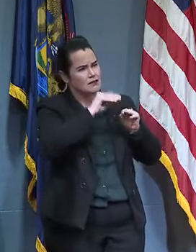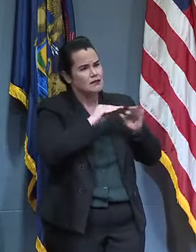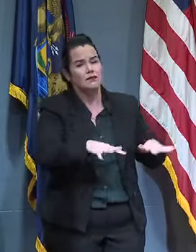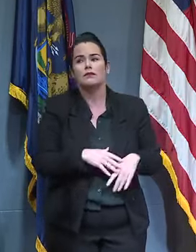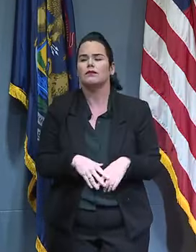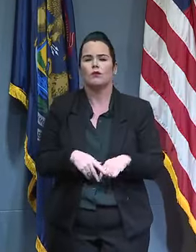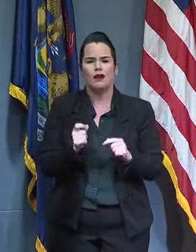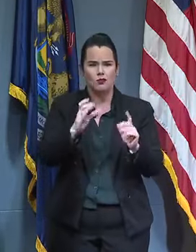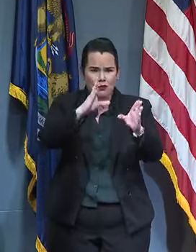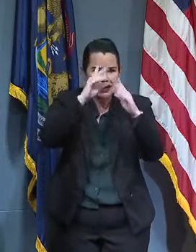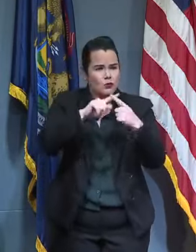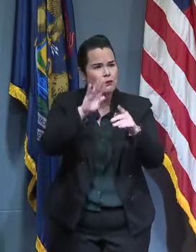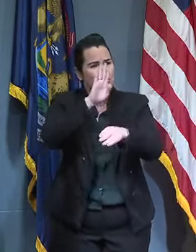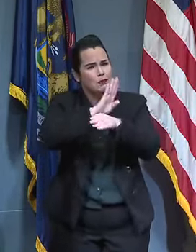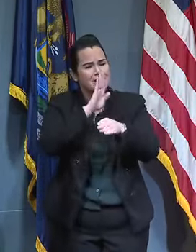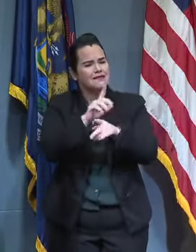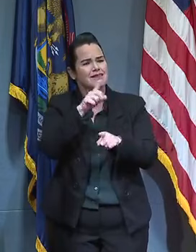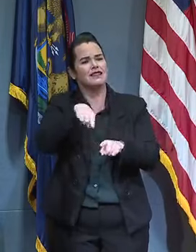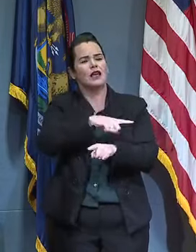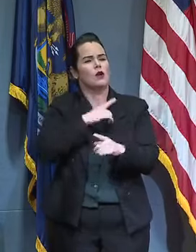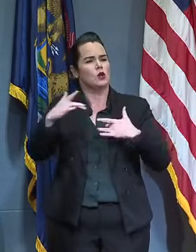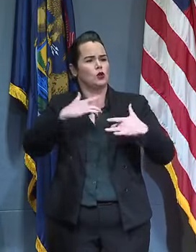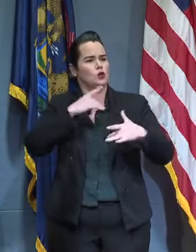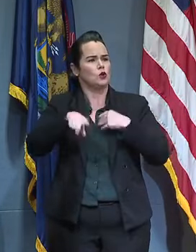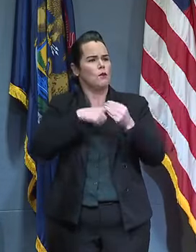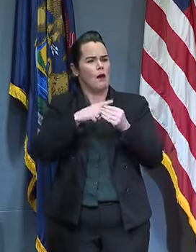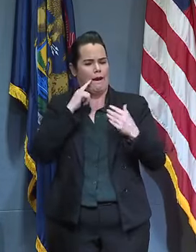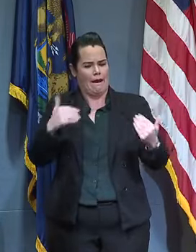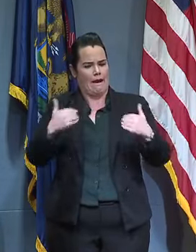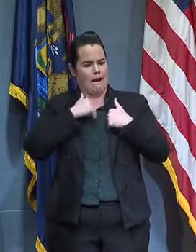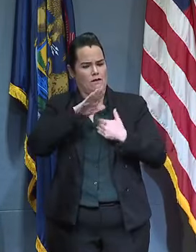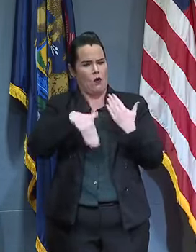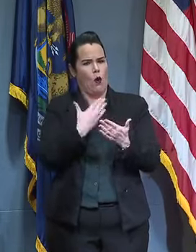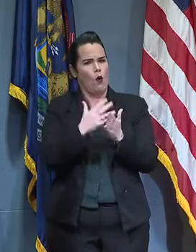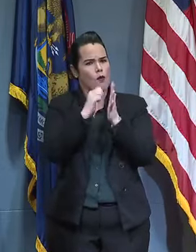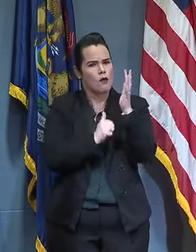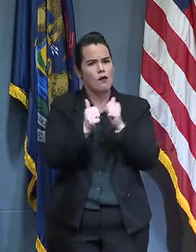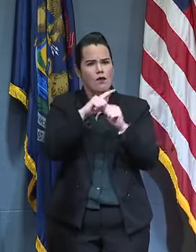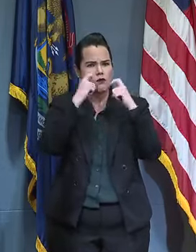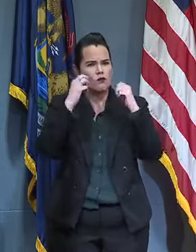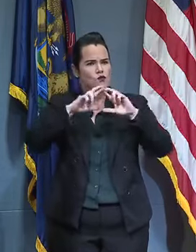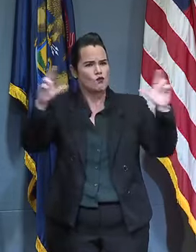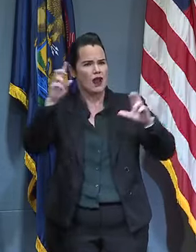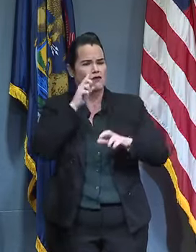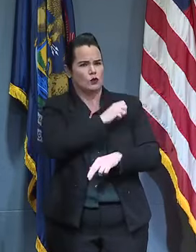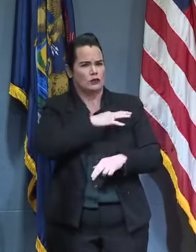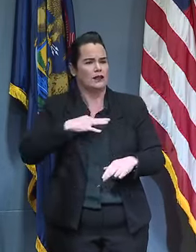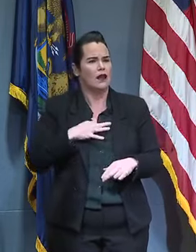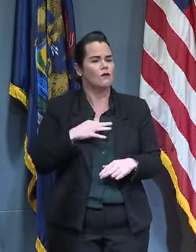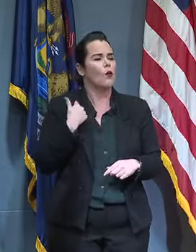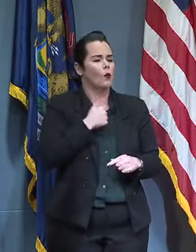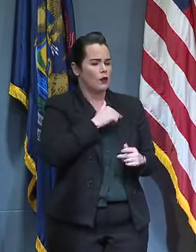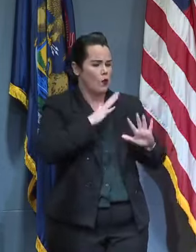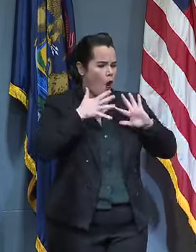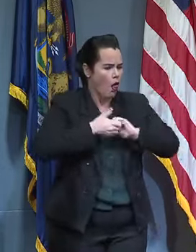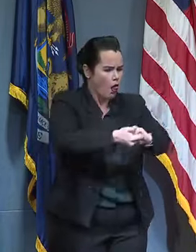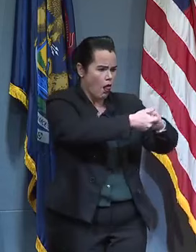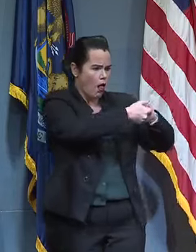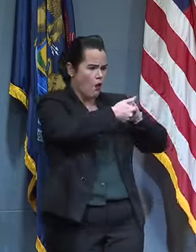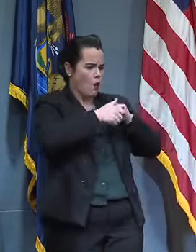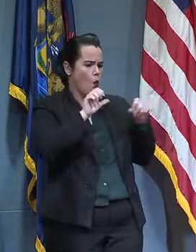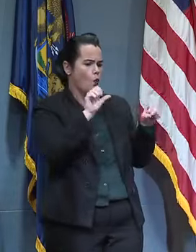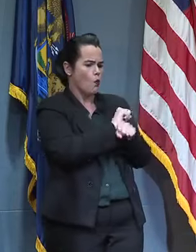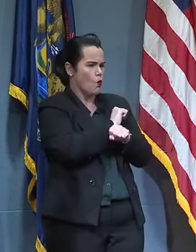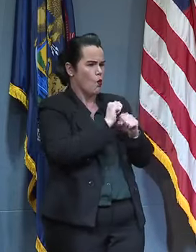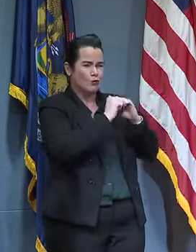protocols to keep their employees safe. We will work together to determine when it is safe to start to reengage. This is not a